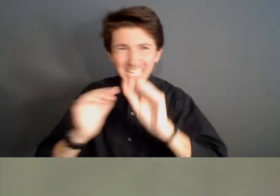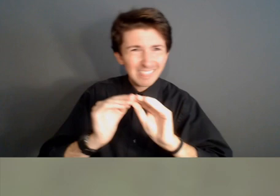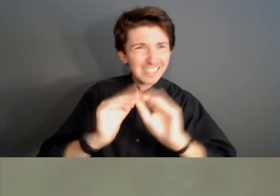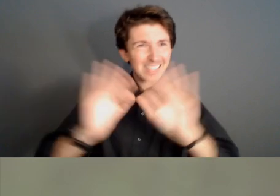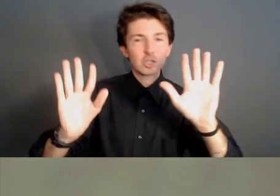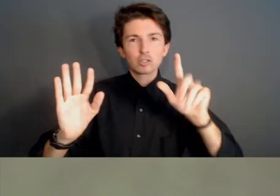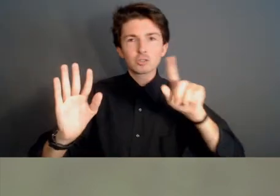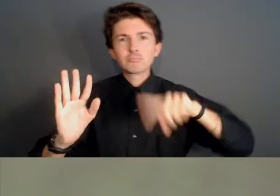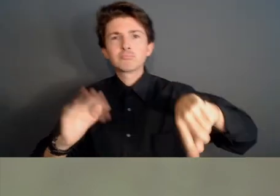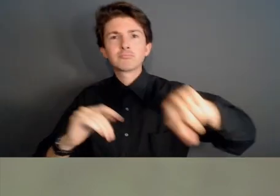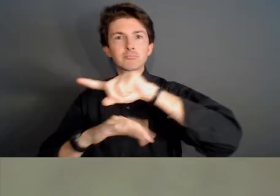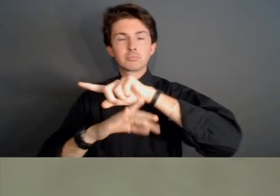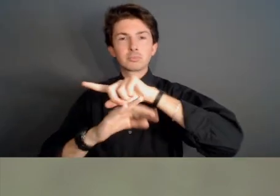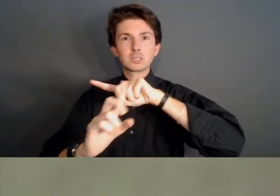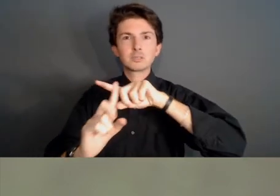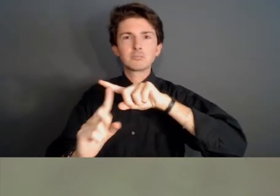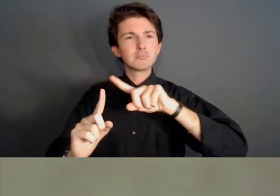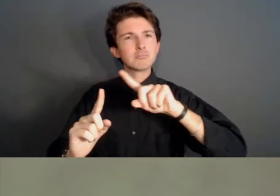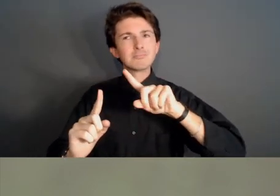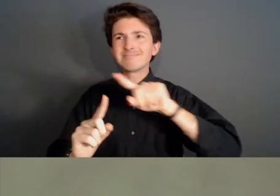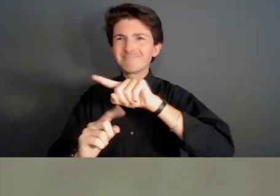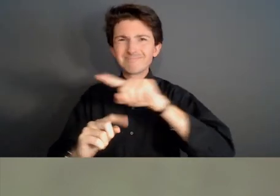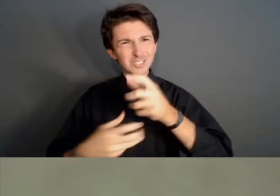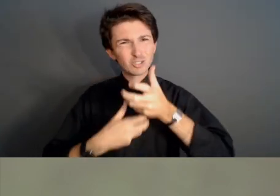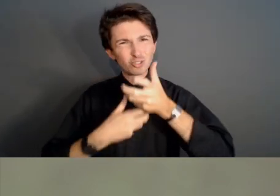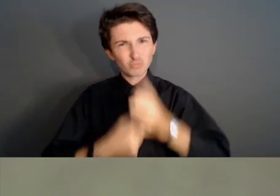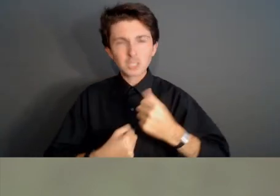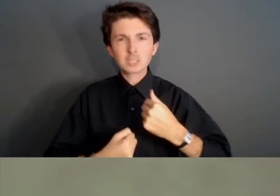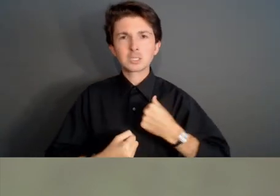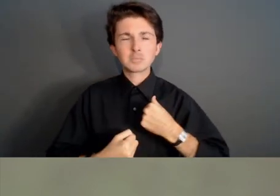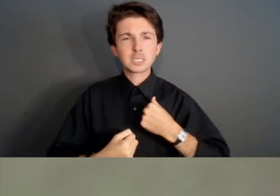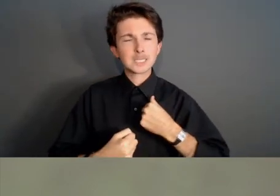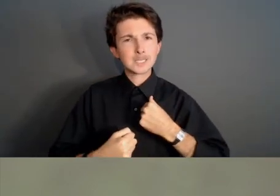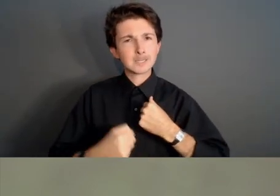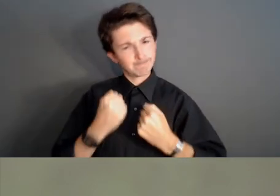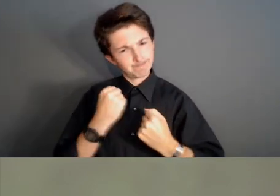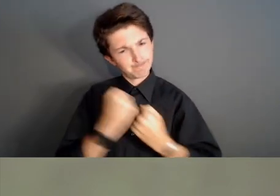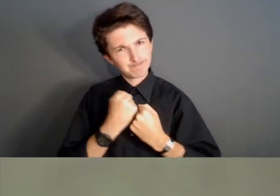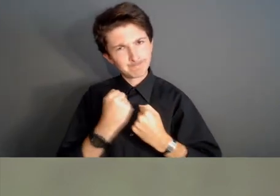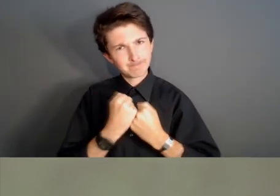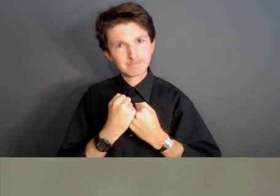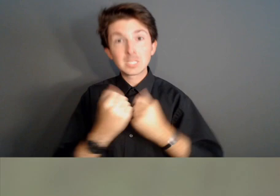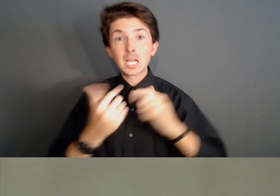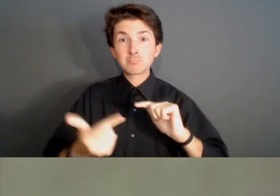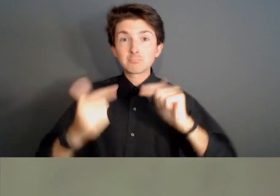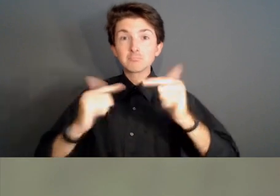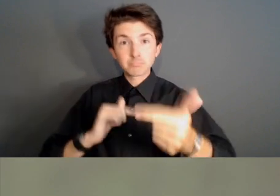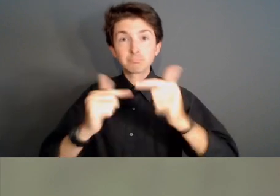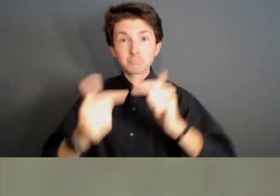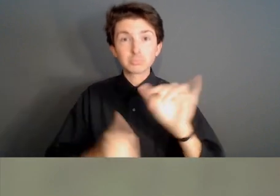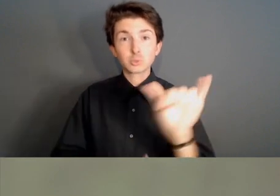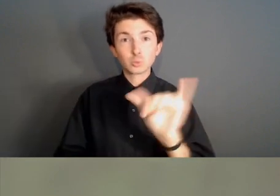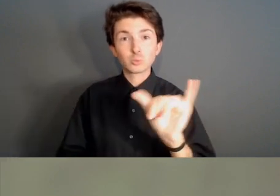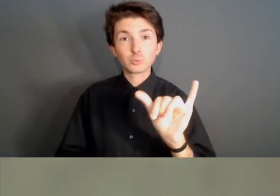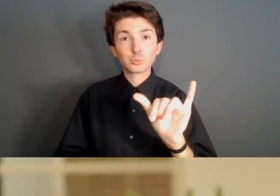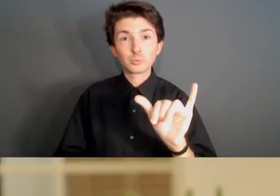that the people I'll be with to have faith in me, trust me, and vice